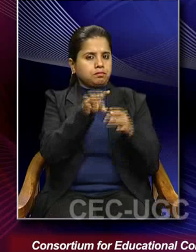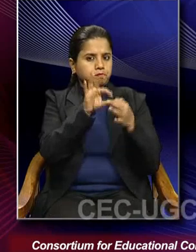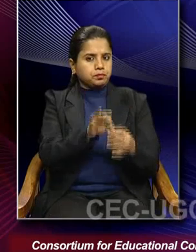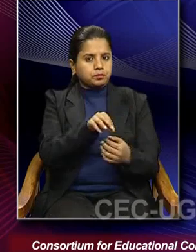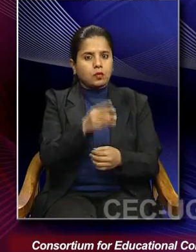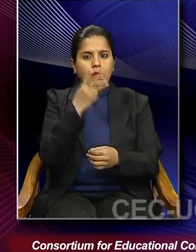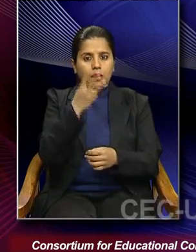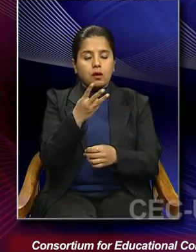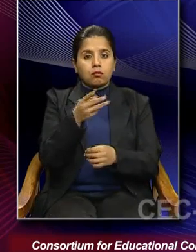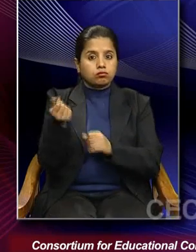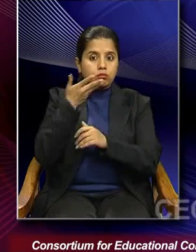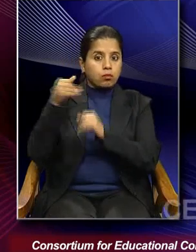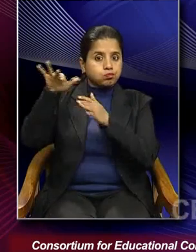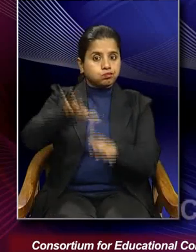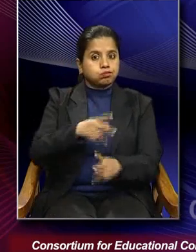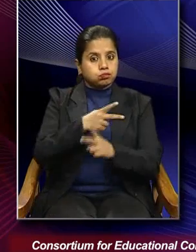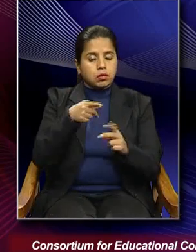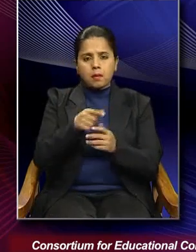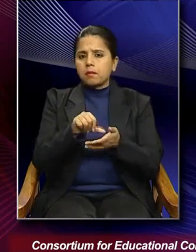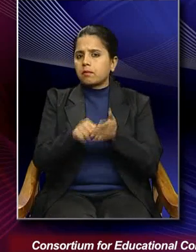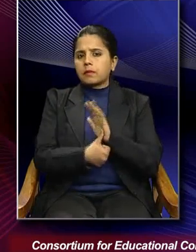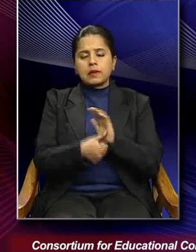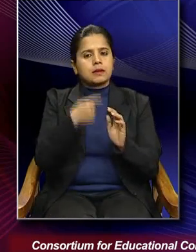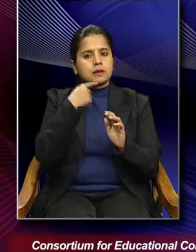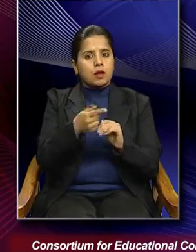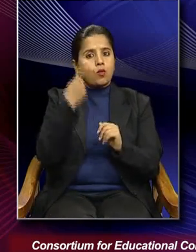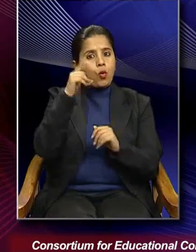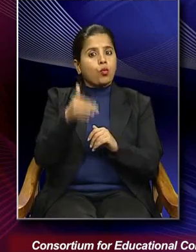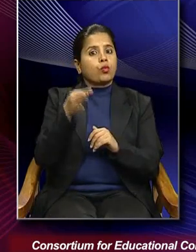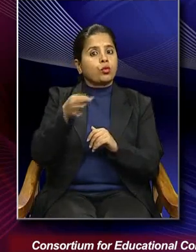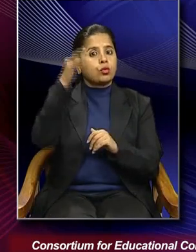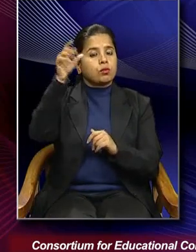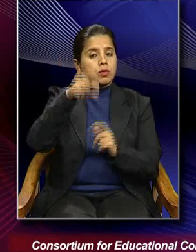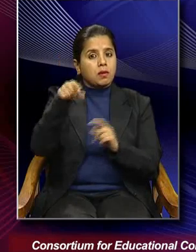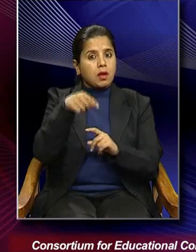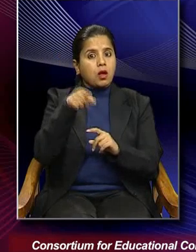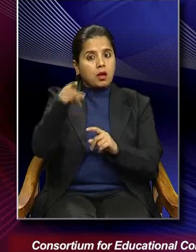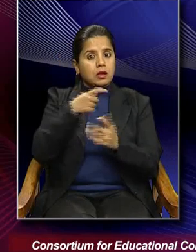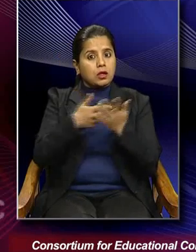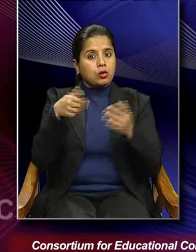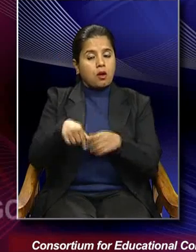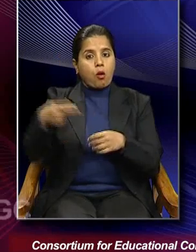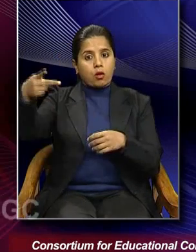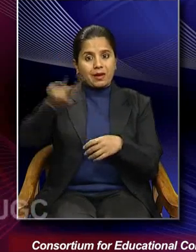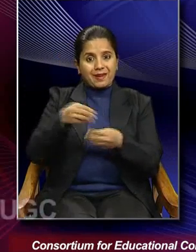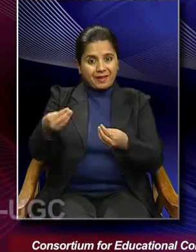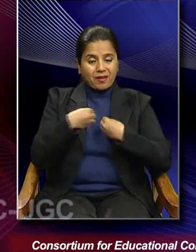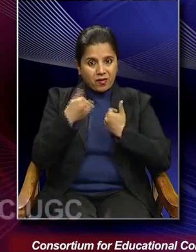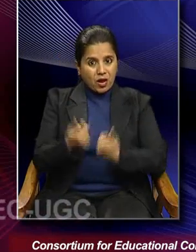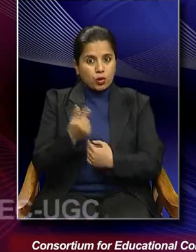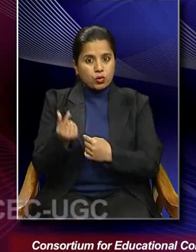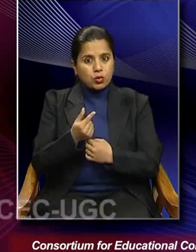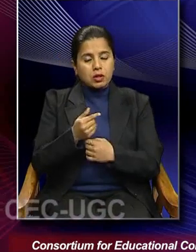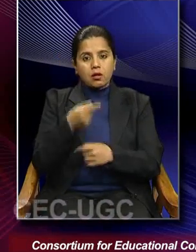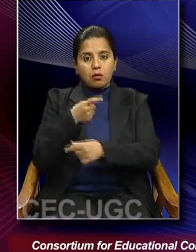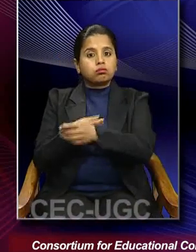Three Gorges Dam. It is not possible for future generation to transfer resources to the present generation and